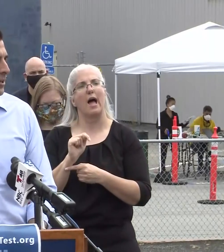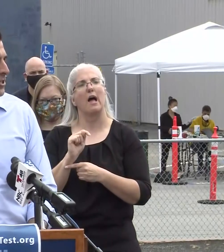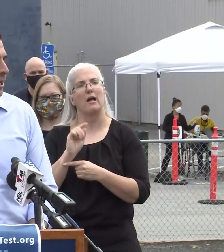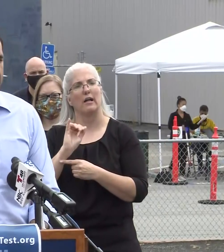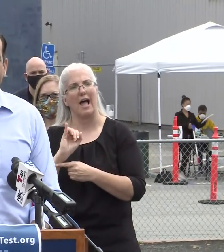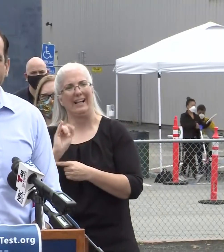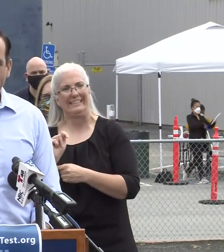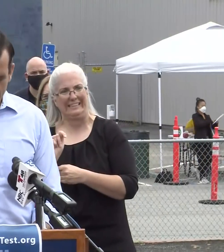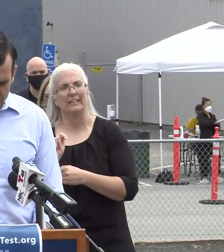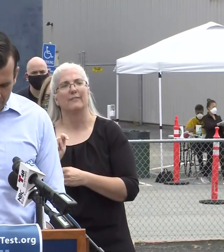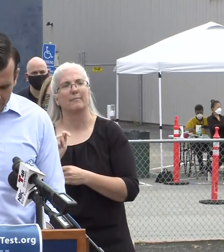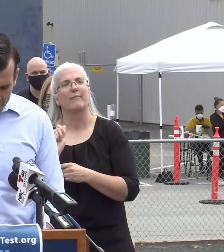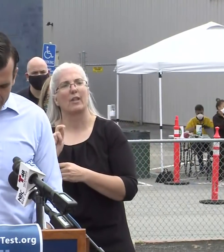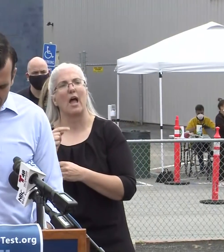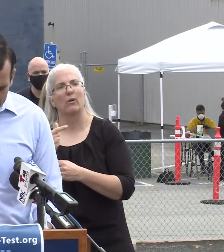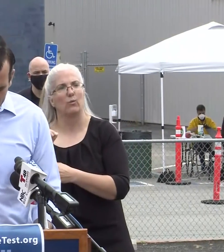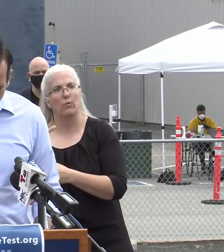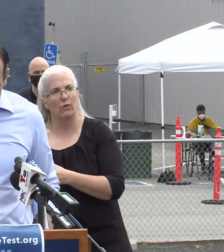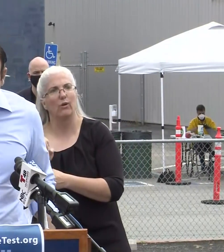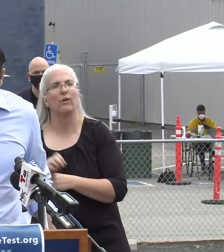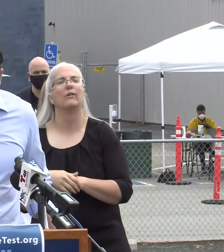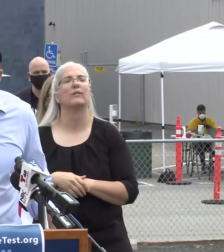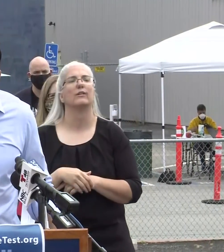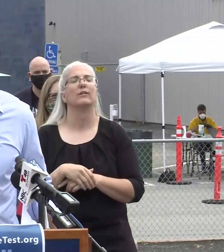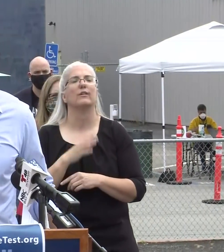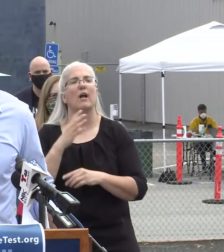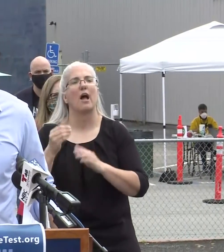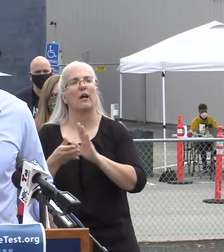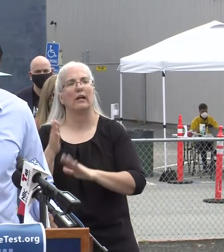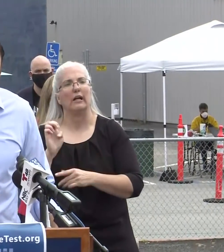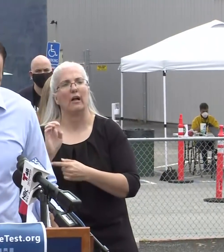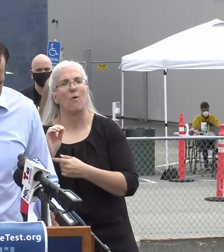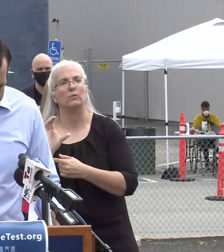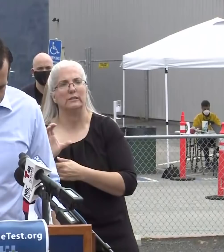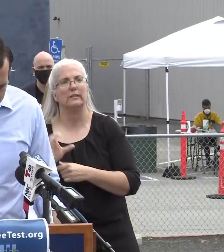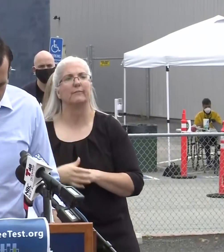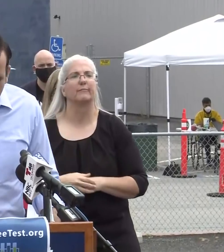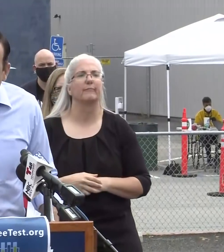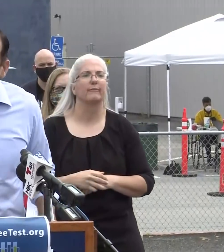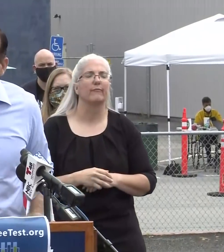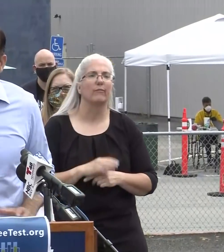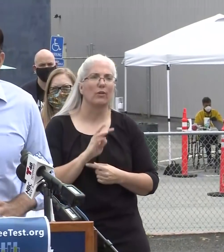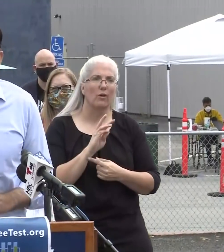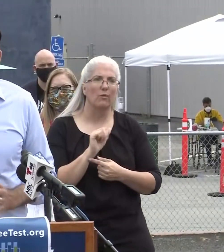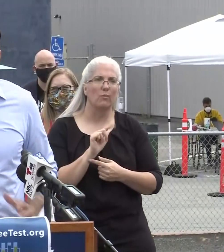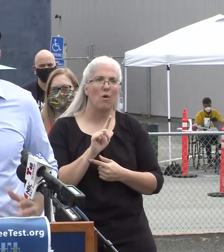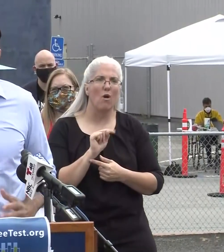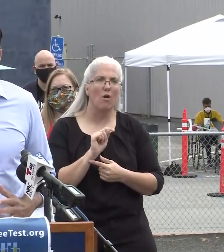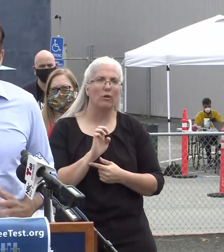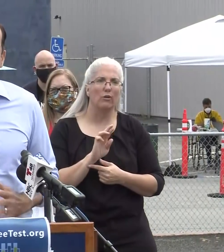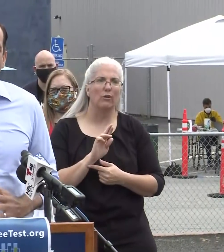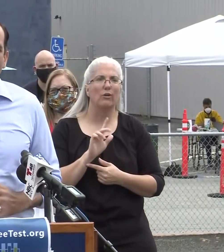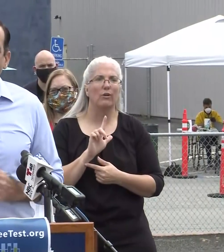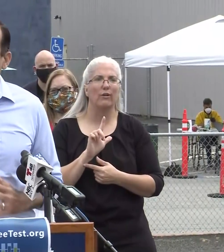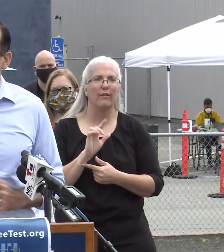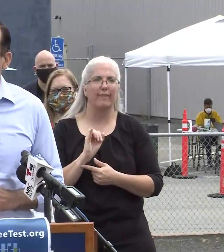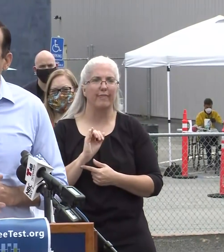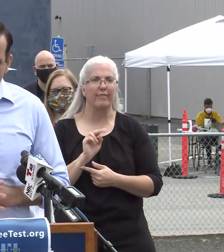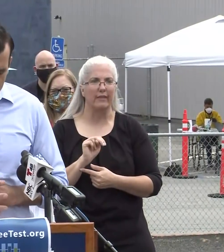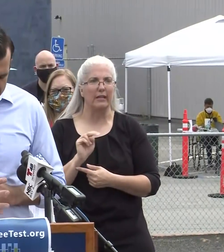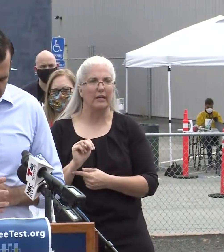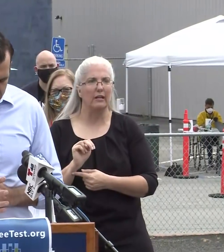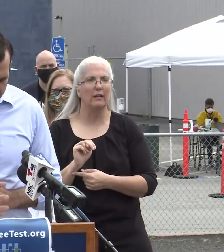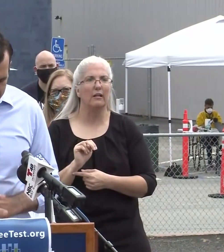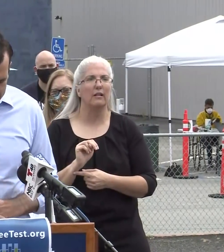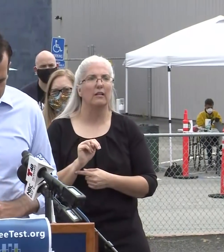whole lot of other stuff in the EOC. Walter Lynn, the Public Works Department, and of course a lot of folks at the county. And I'll